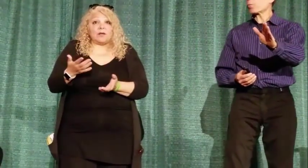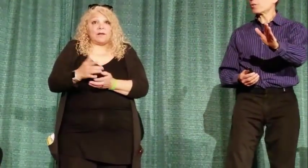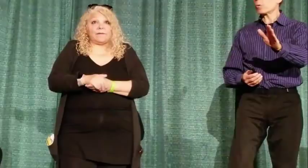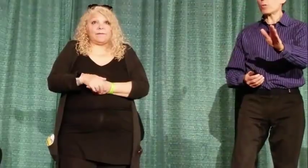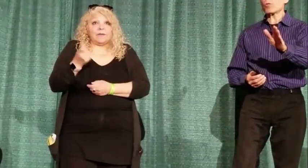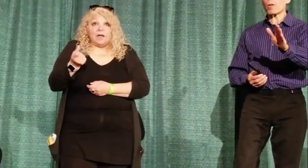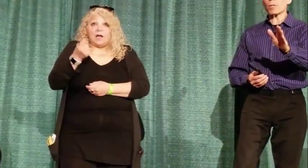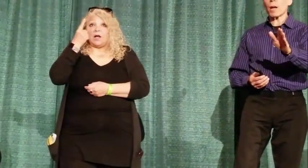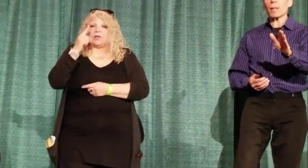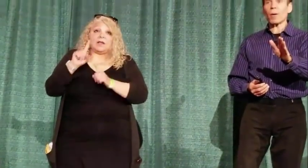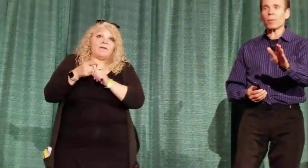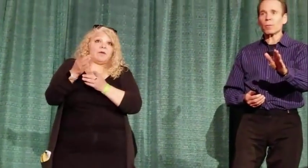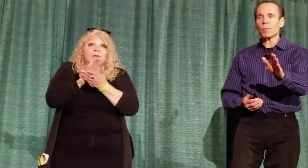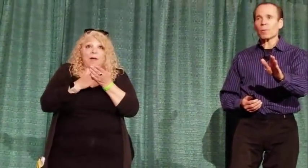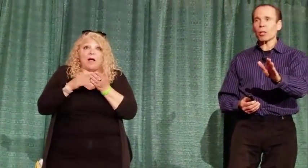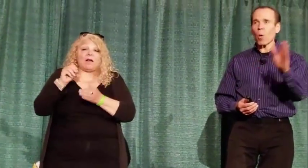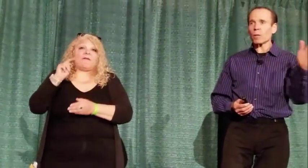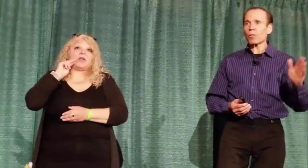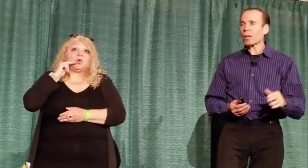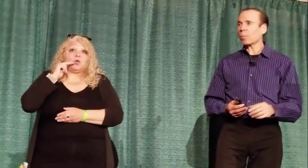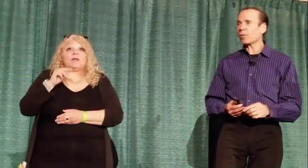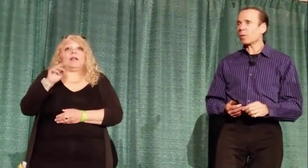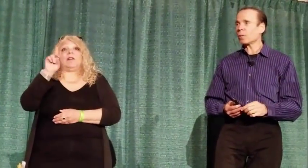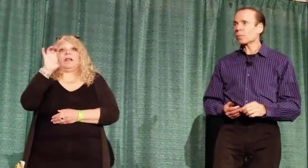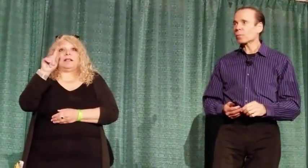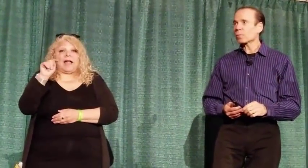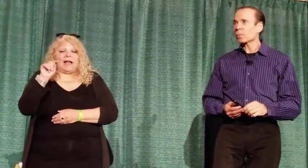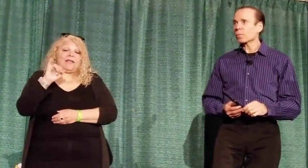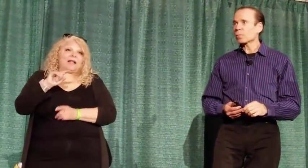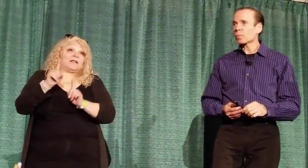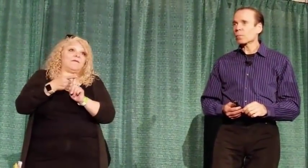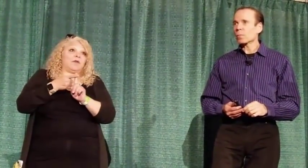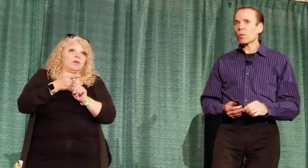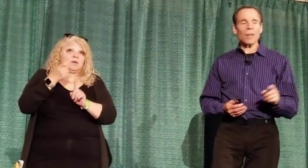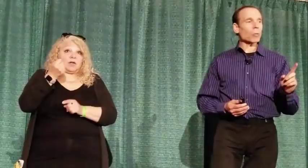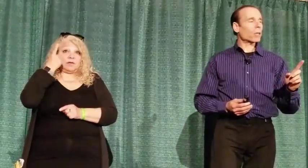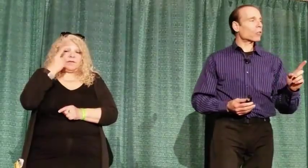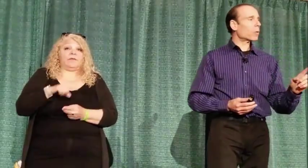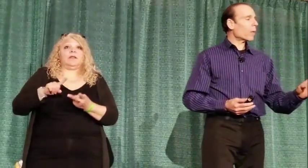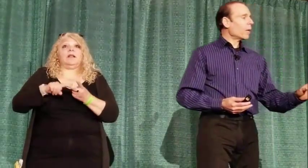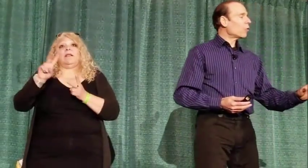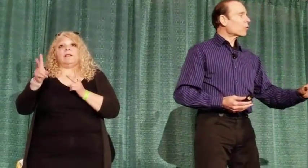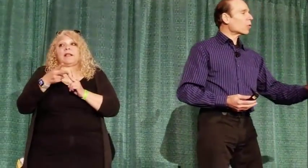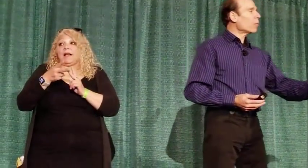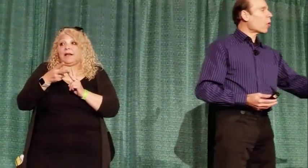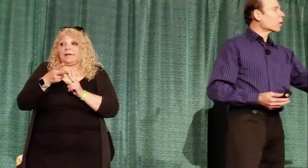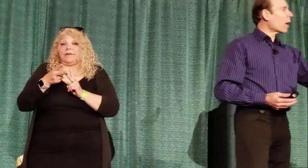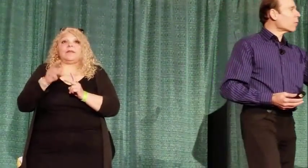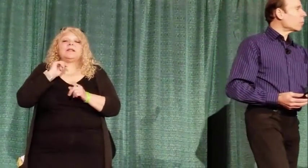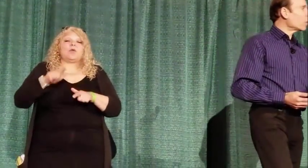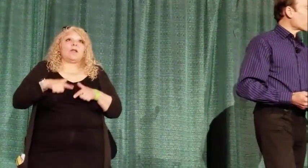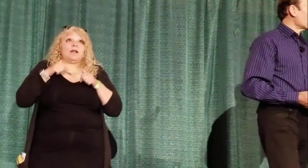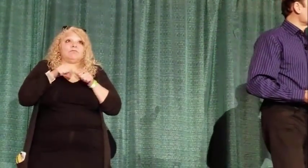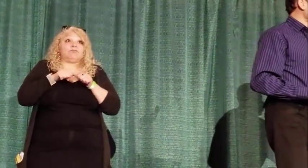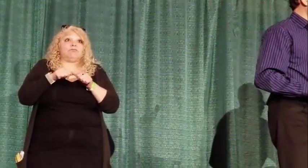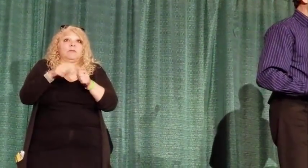the first principle of the Nutritarian diet now? I can go on to the second principle. The second principle is to live a long life and